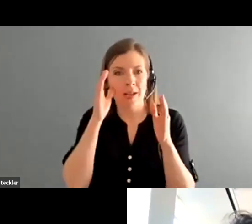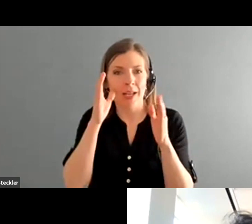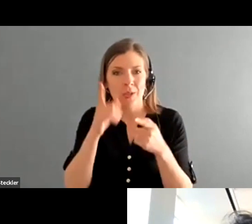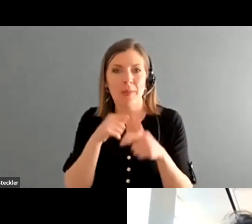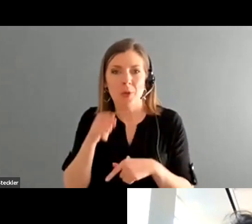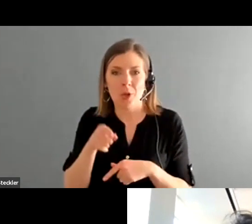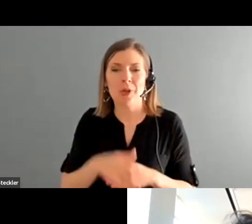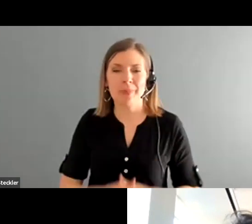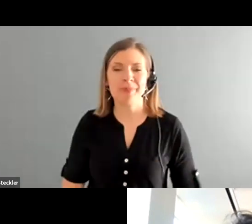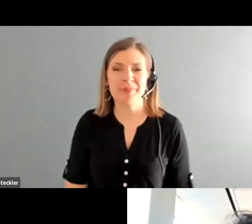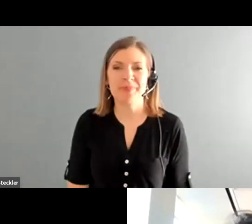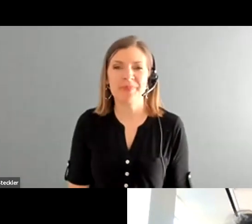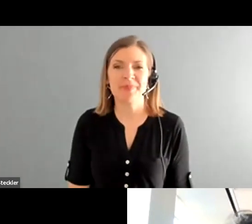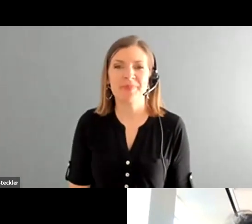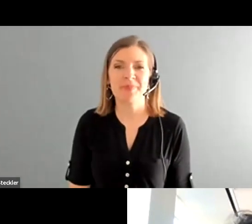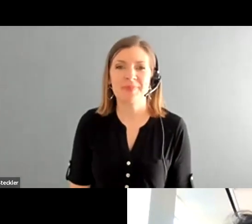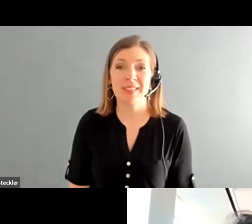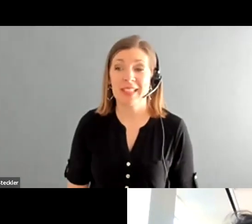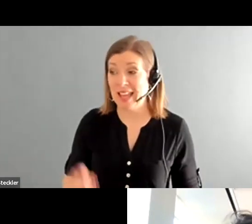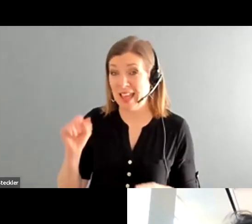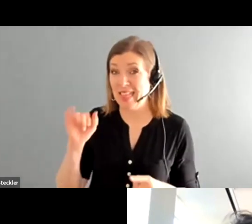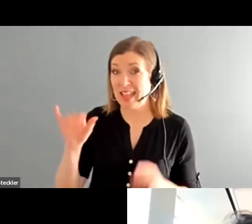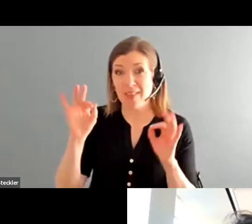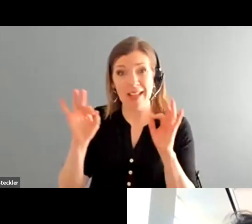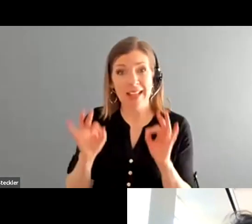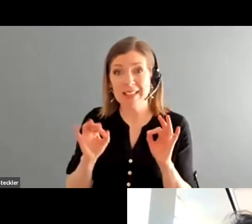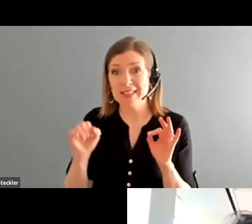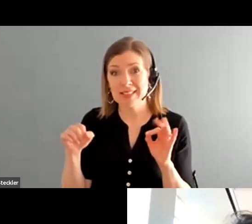her. Yeah, which is fantastic. So